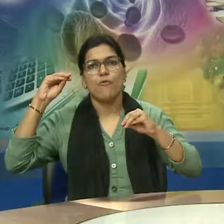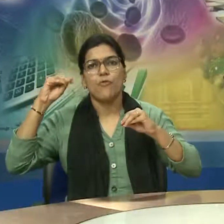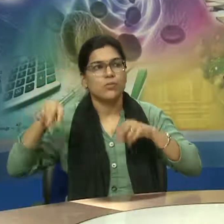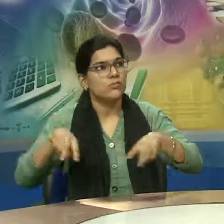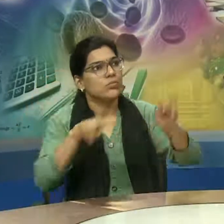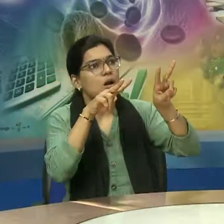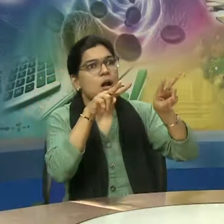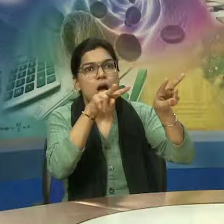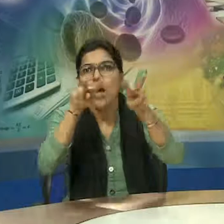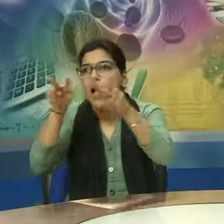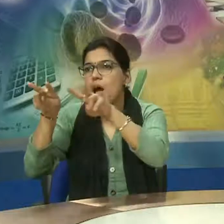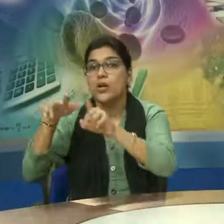do not value